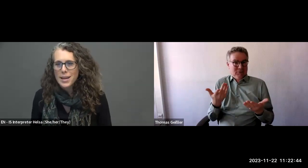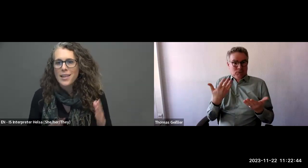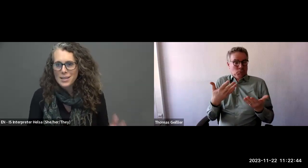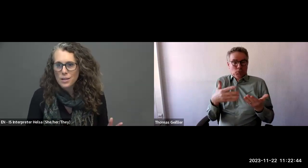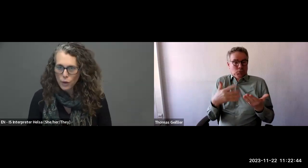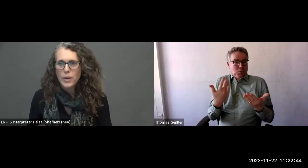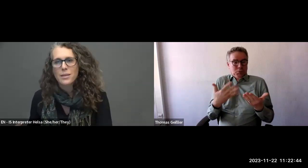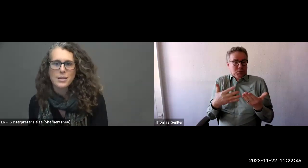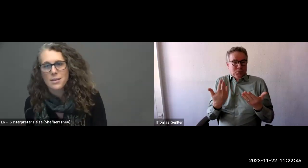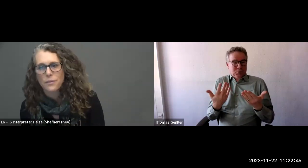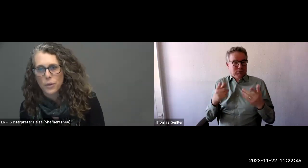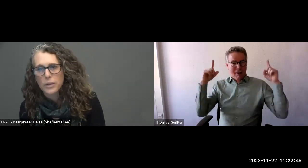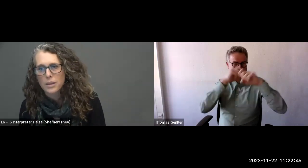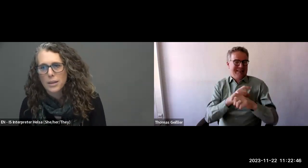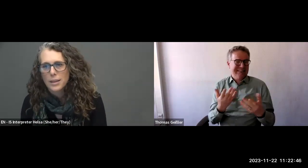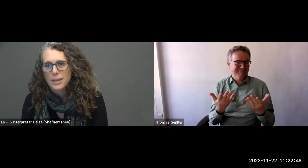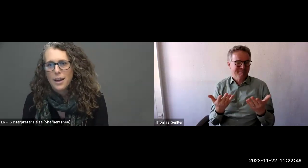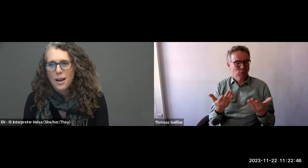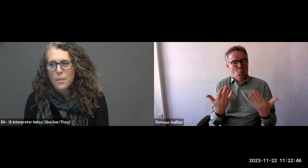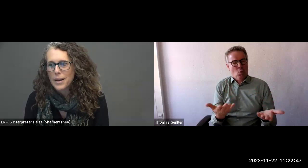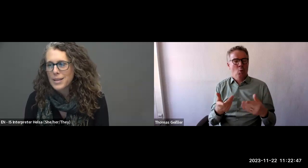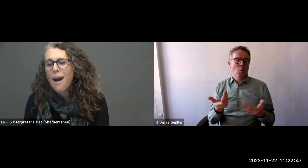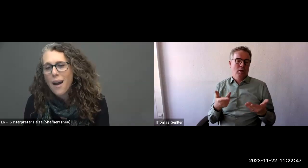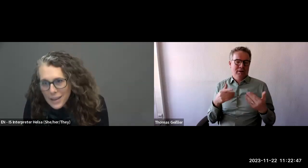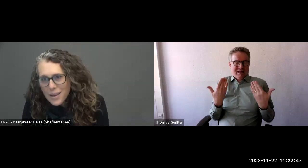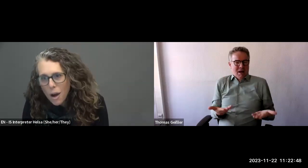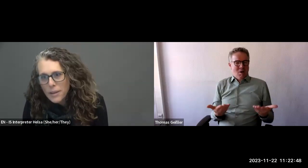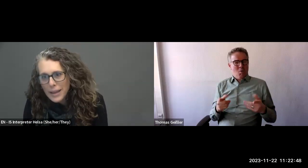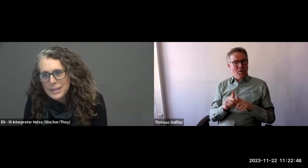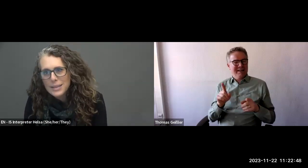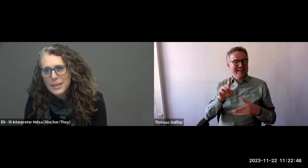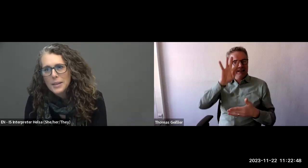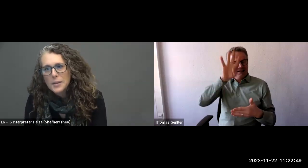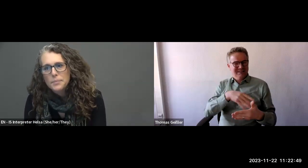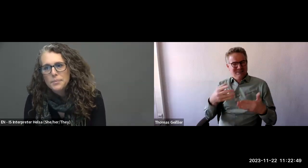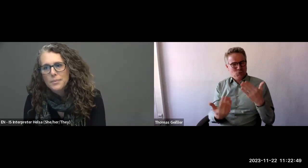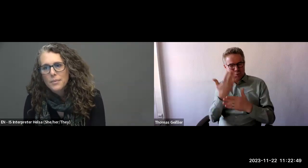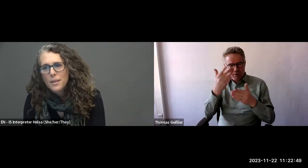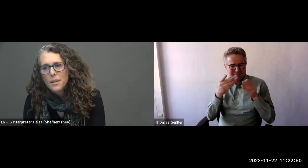we say this is fluent, this isn't fluent? But it's highly complex.